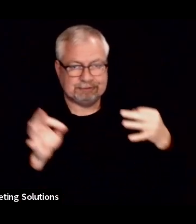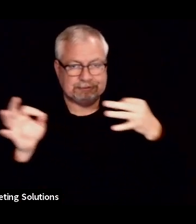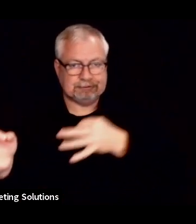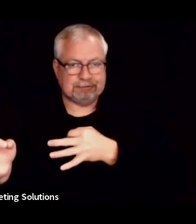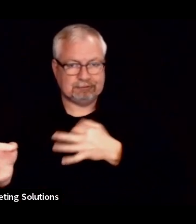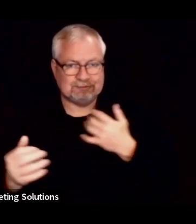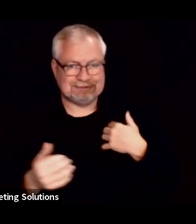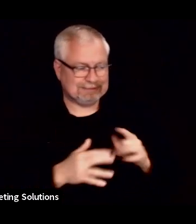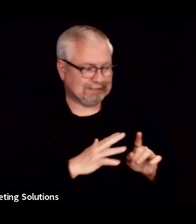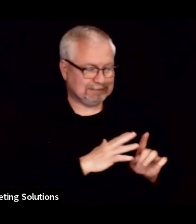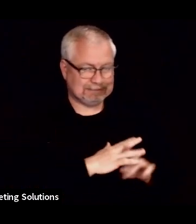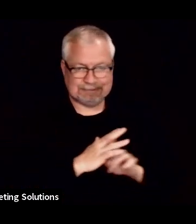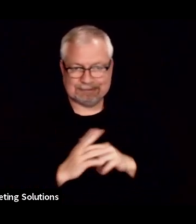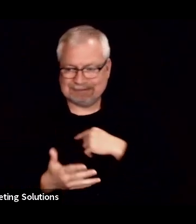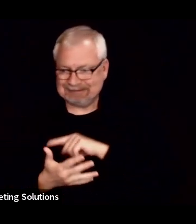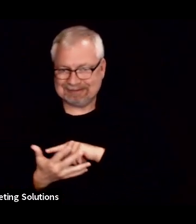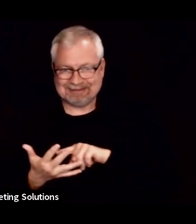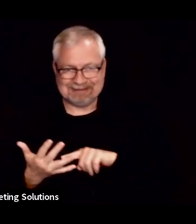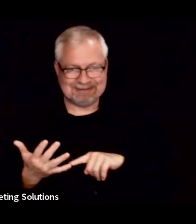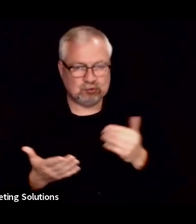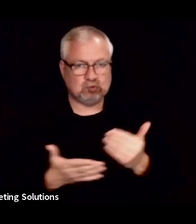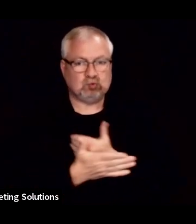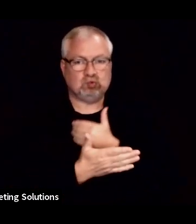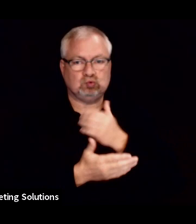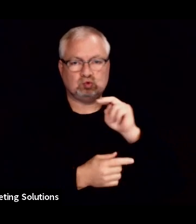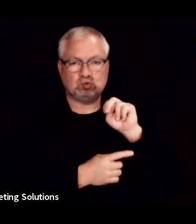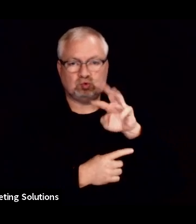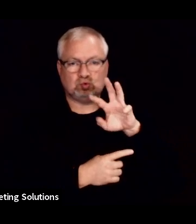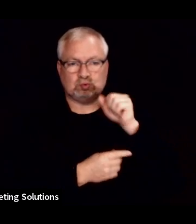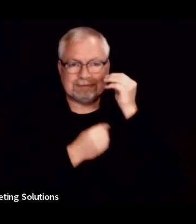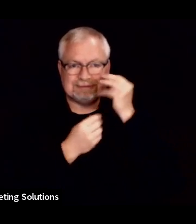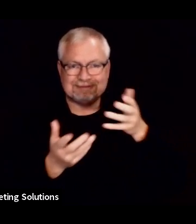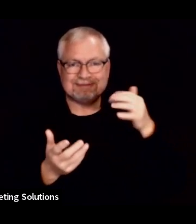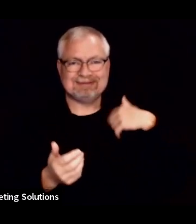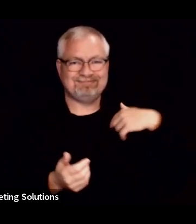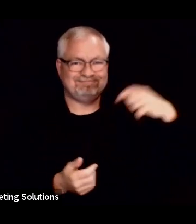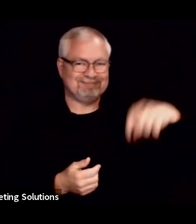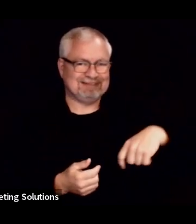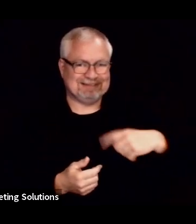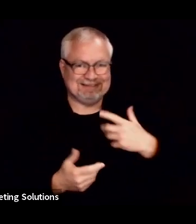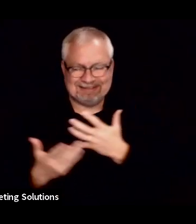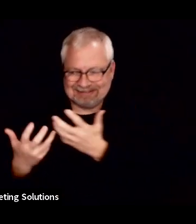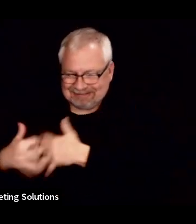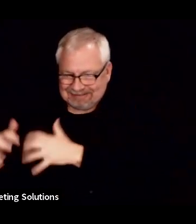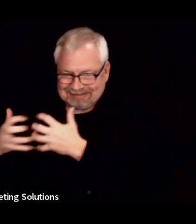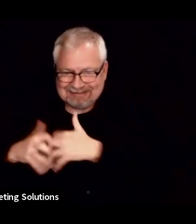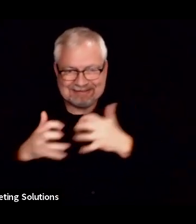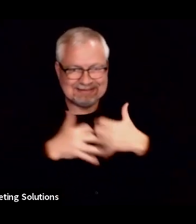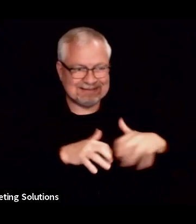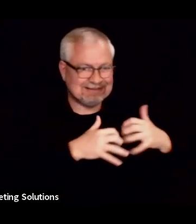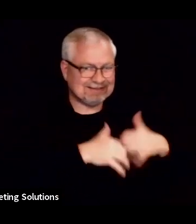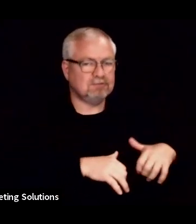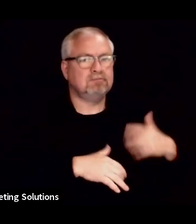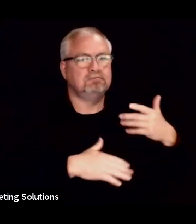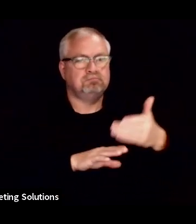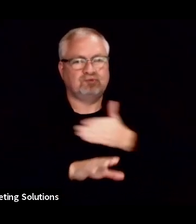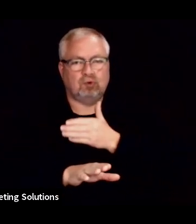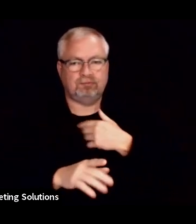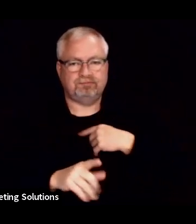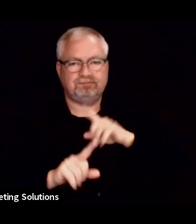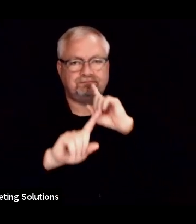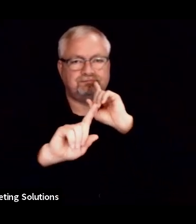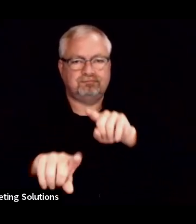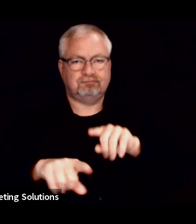needed a bit more time to pull the call together. As usual, we'll start with a situation report from Commissioner Jan Malcolm. Following Commissioner